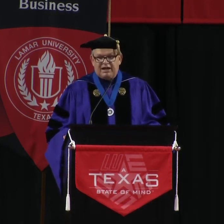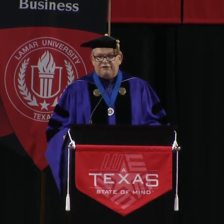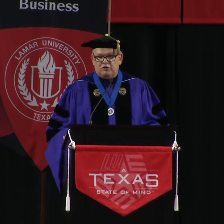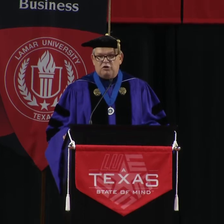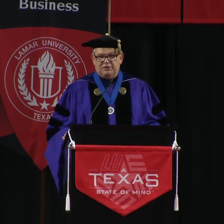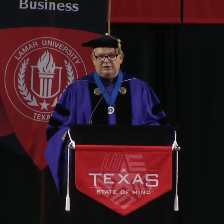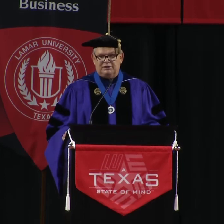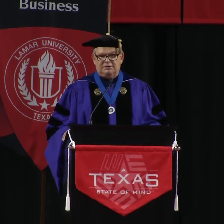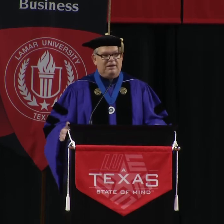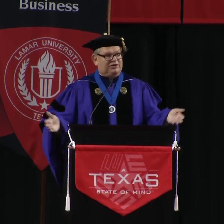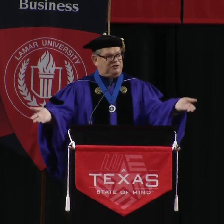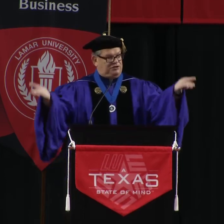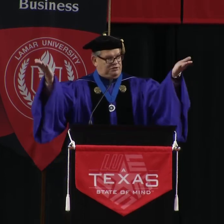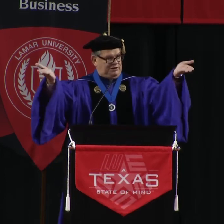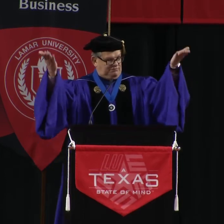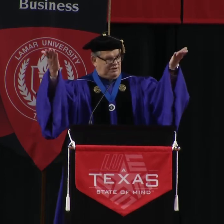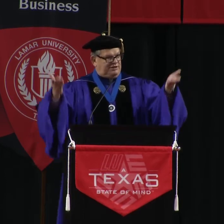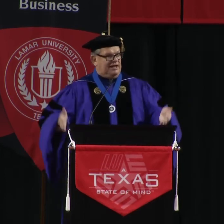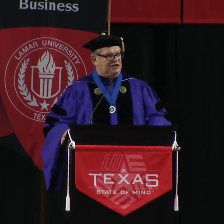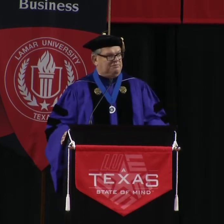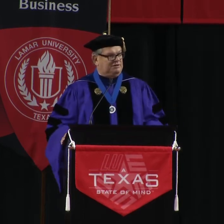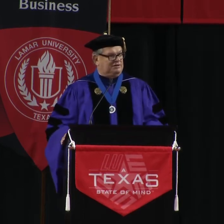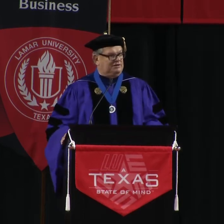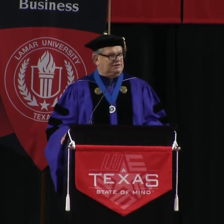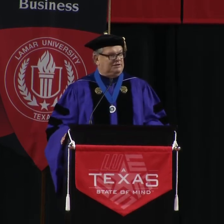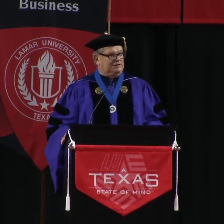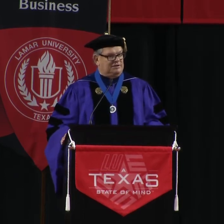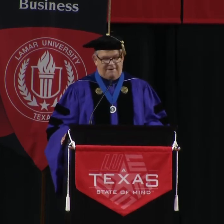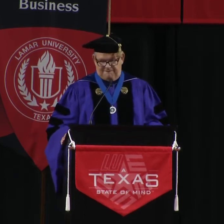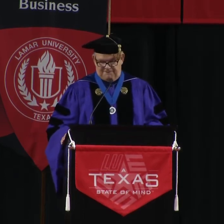please stand for a moment? Bachelor's degree, please stand up.